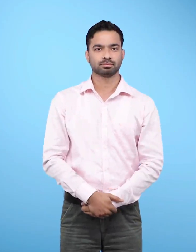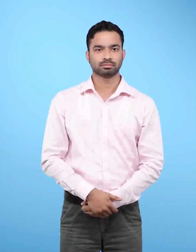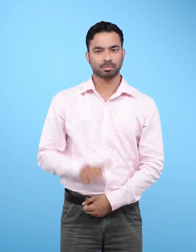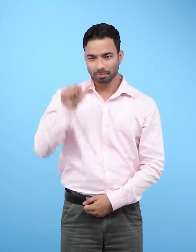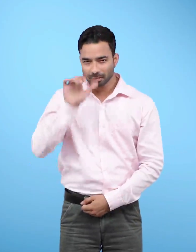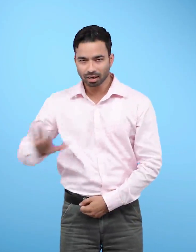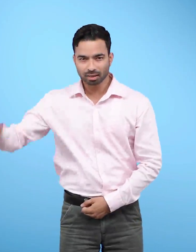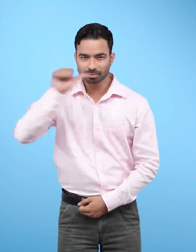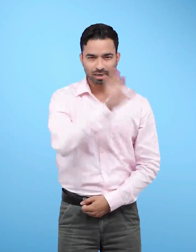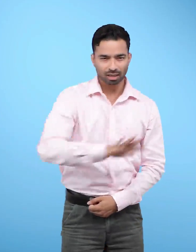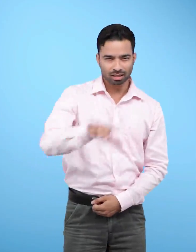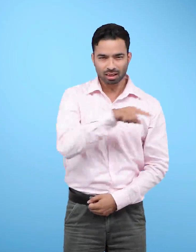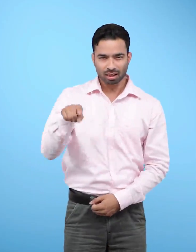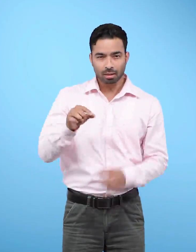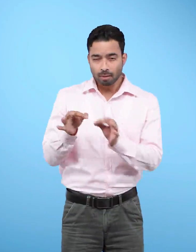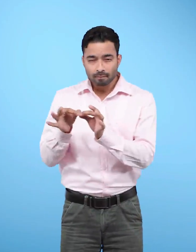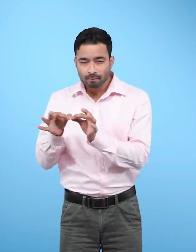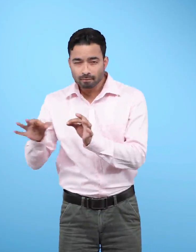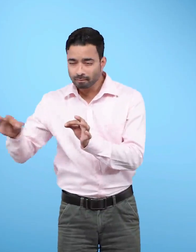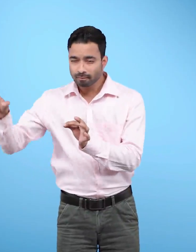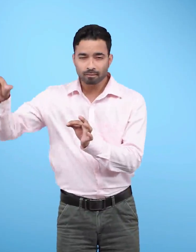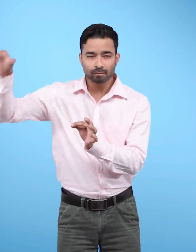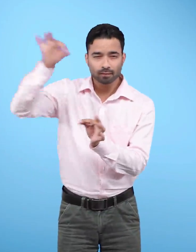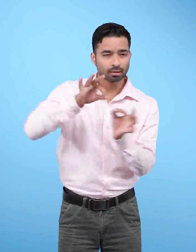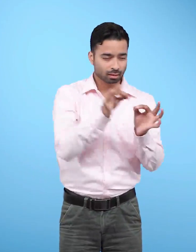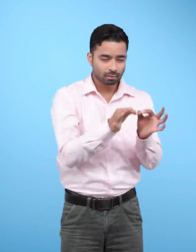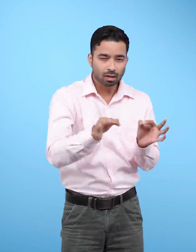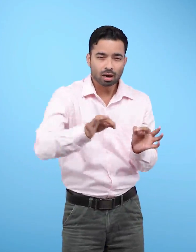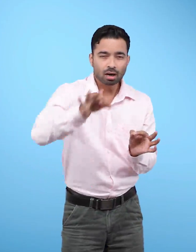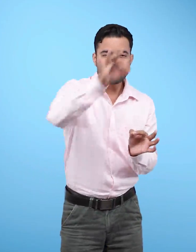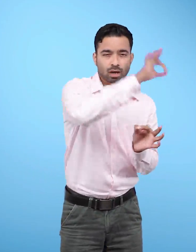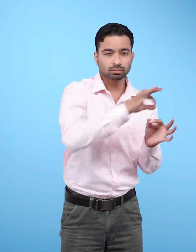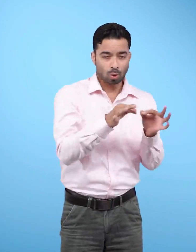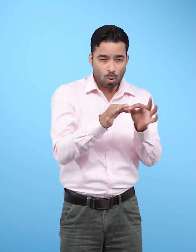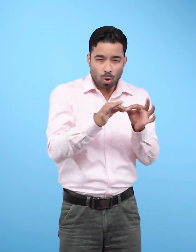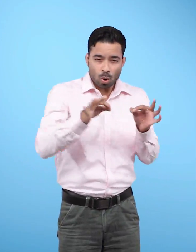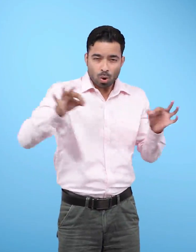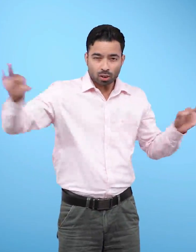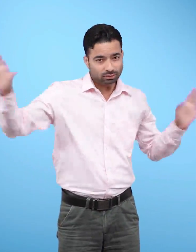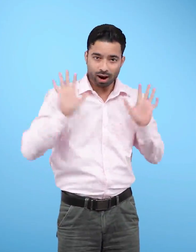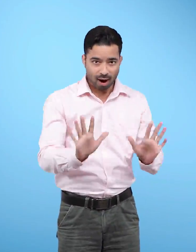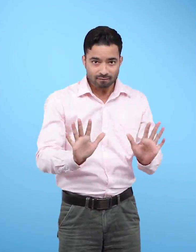A longer boundary around the lake will help more birds to lay their eggs.